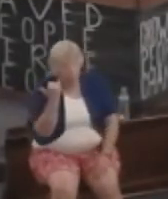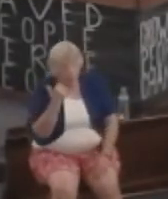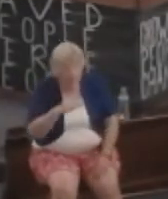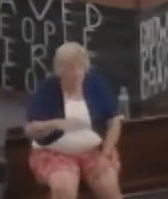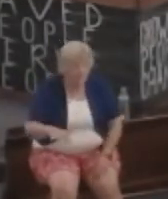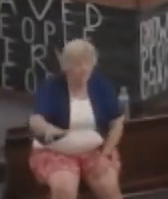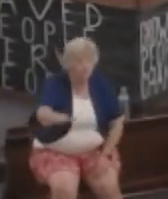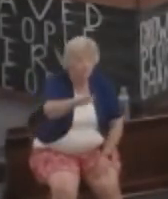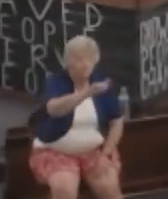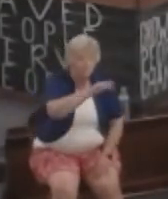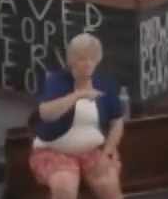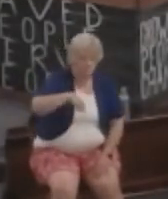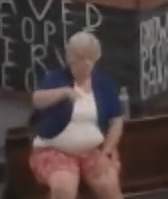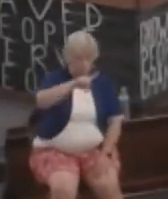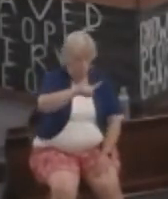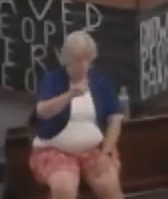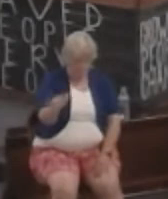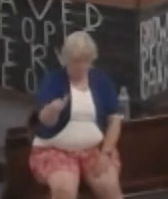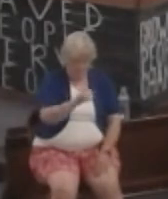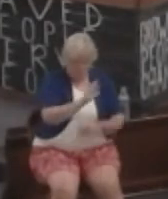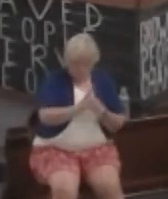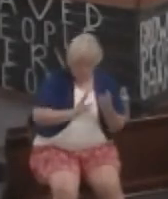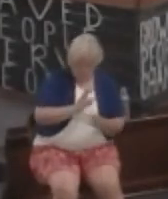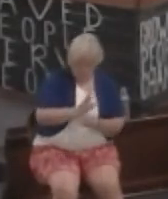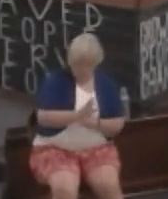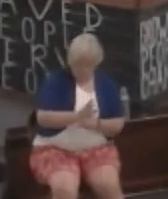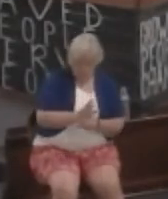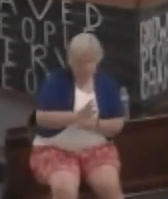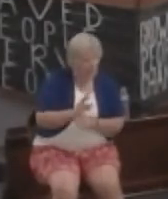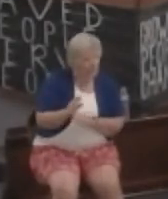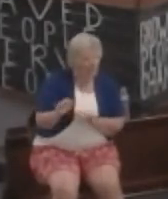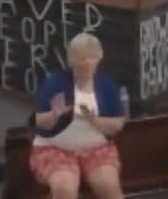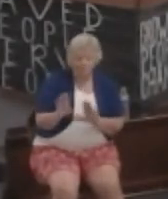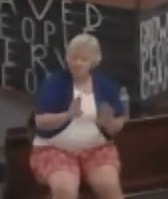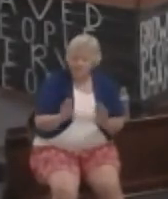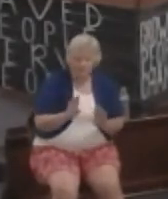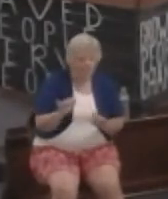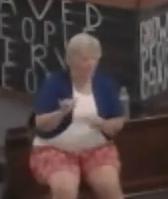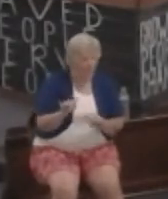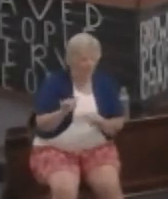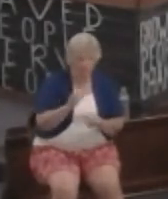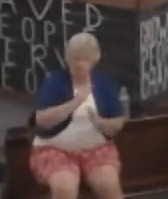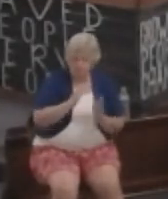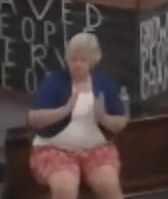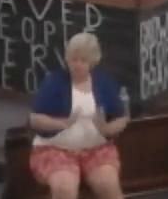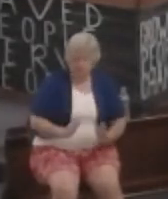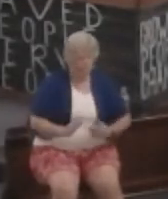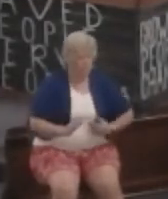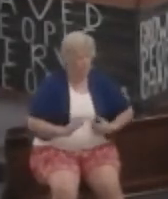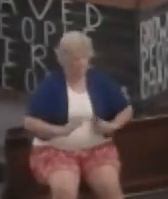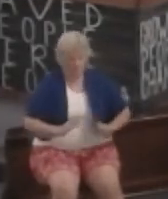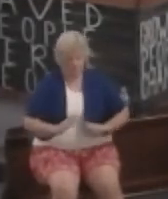you, are you not worldly? Are you not acting like mere humans?